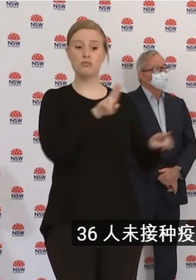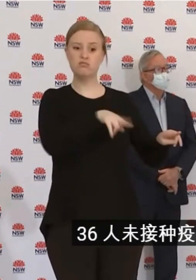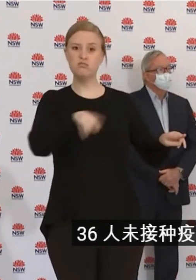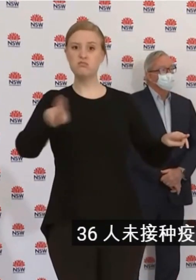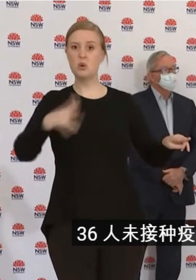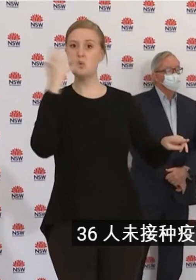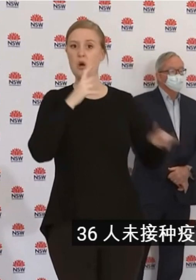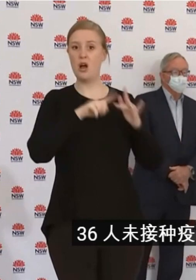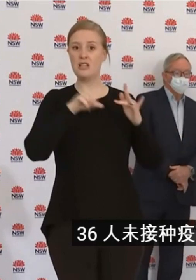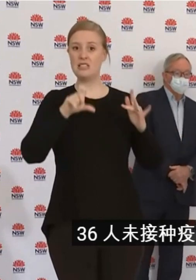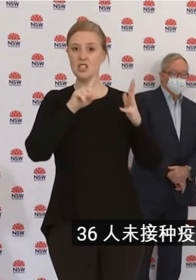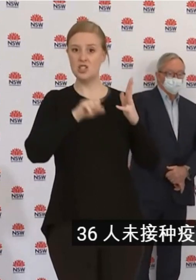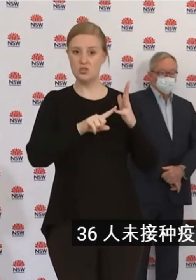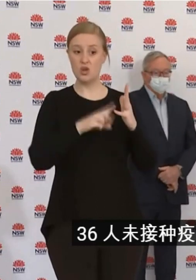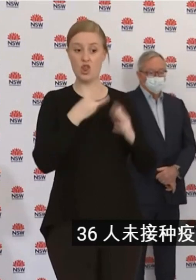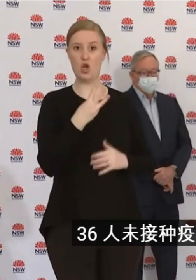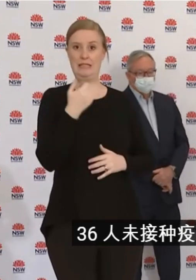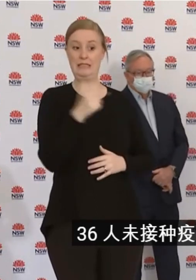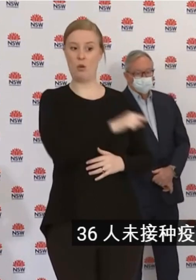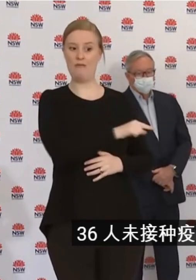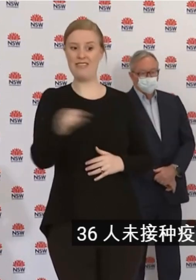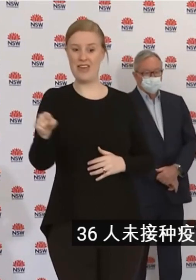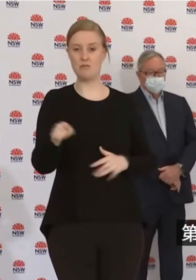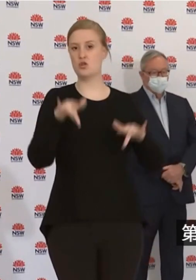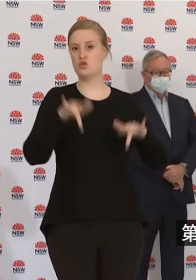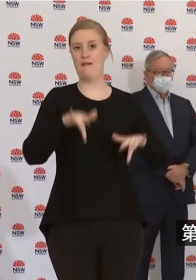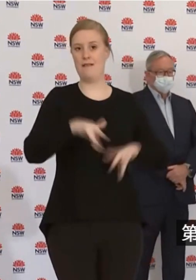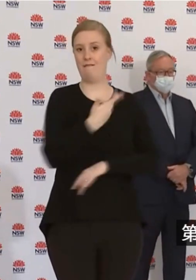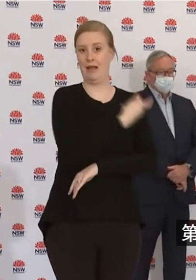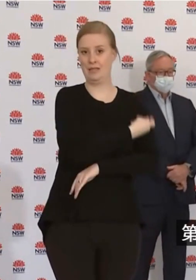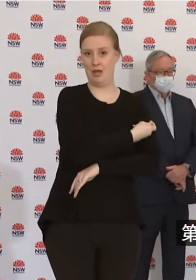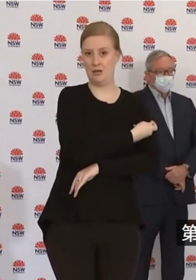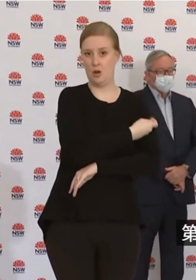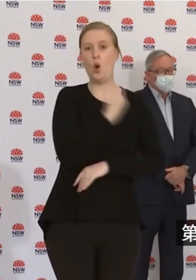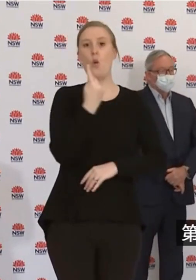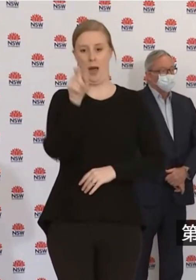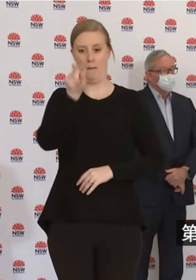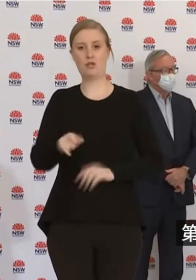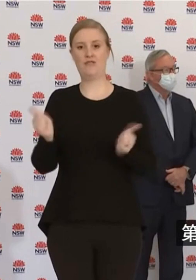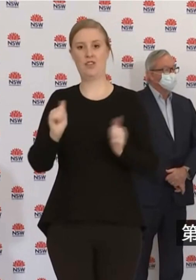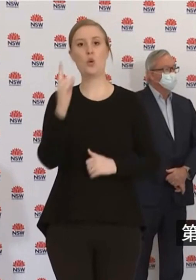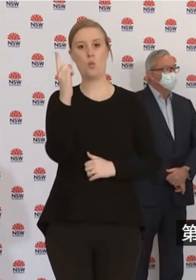36 are not vaccinated, and one is partially vaccinated, having received a first dose of AstraZeneca.